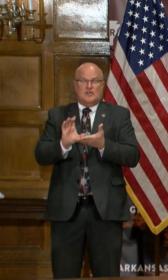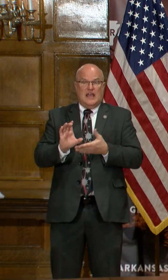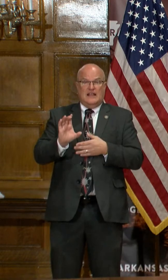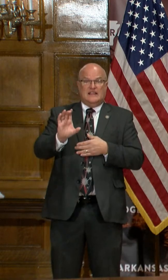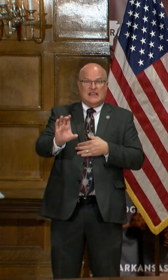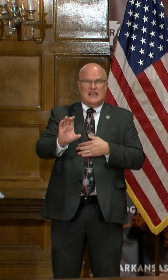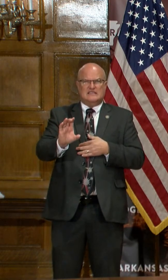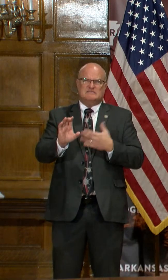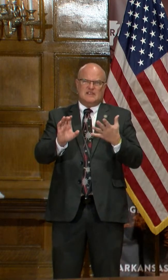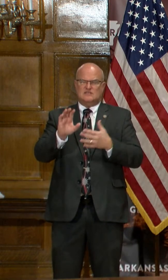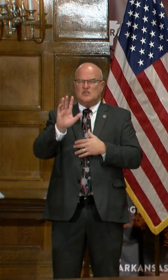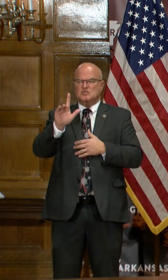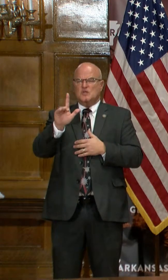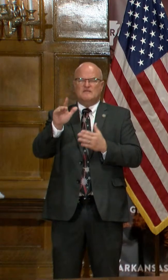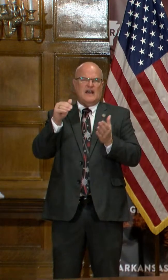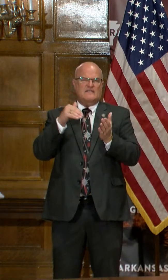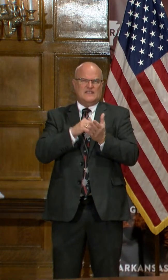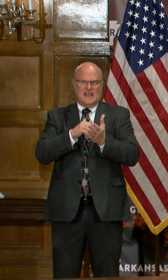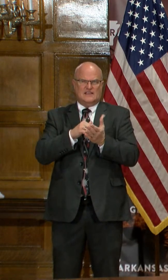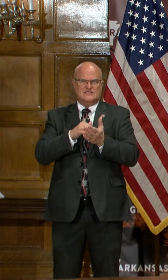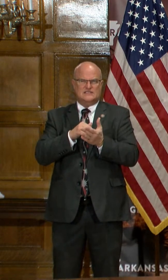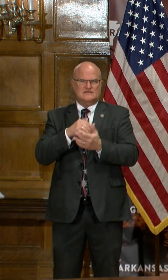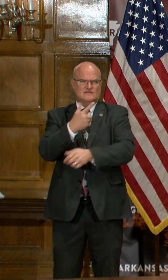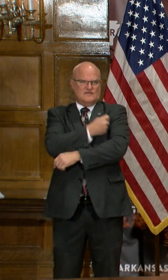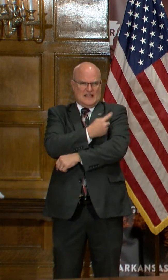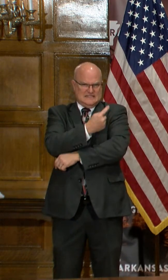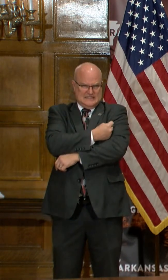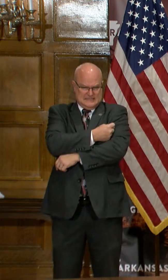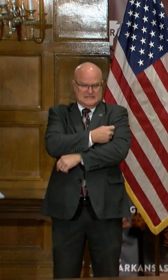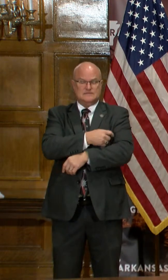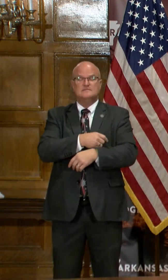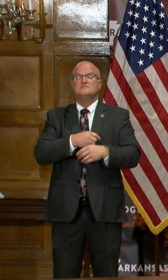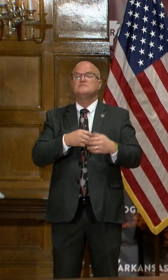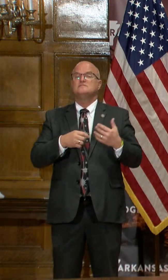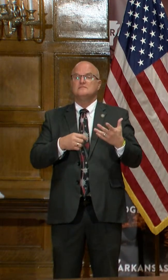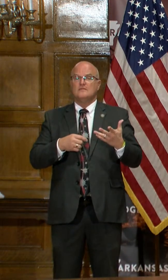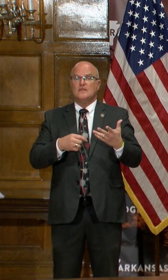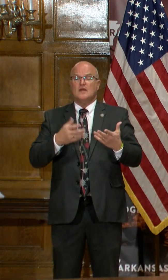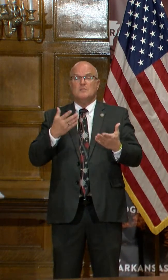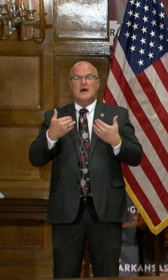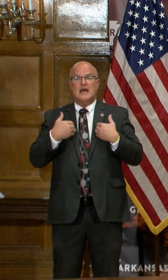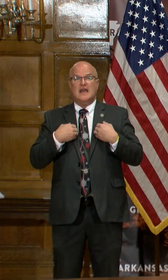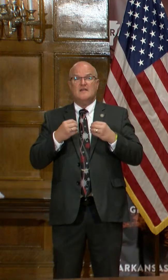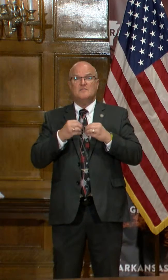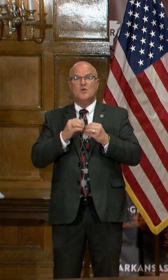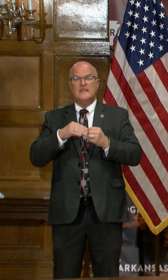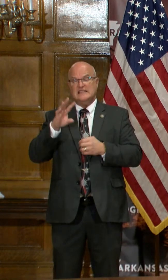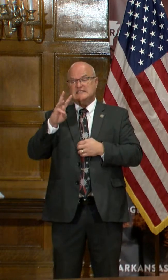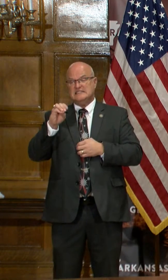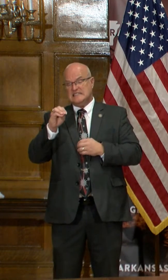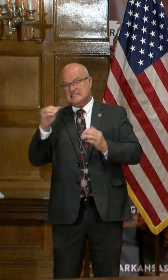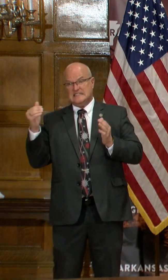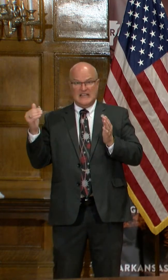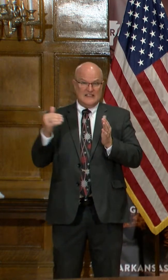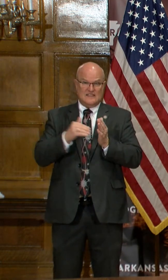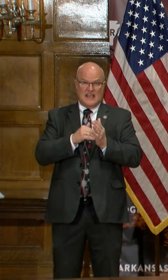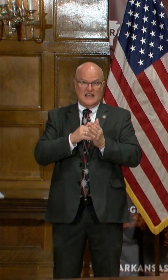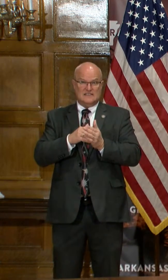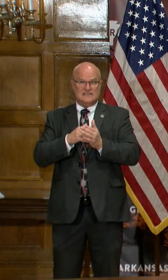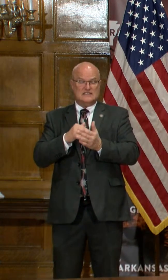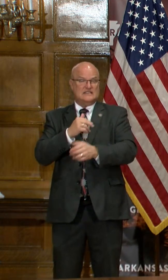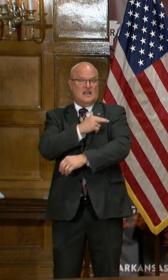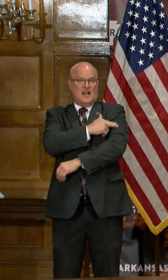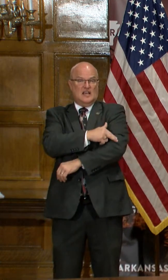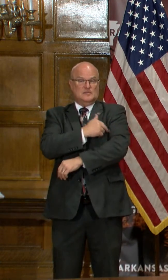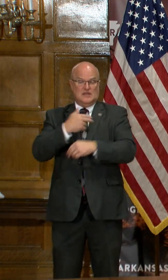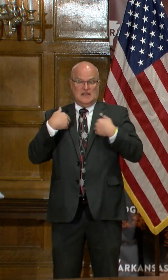is 25,000 vaccines, well, and just we might have over 60,000 hospital